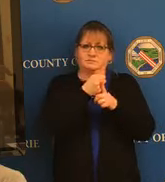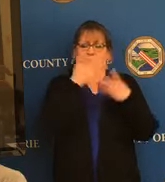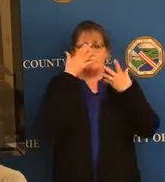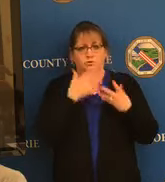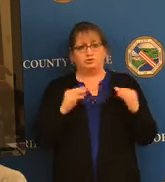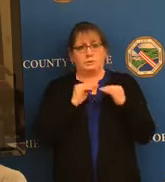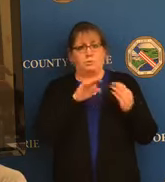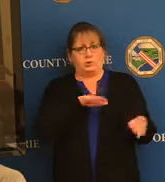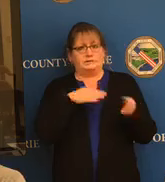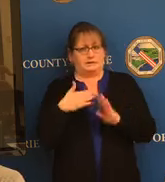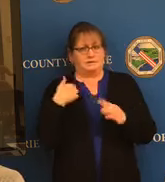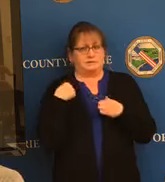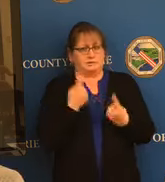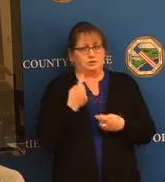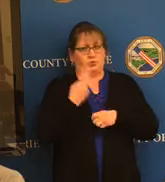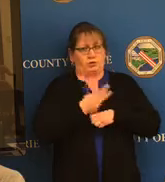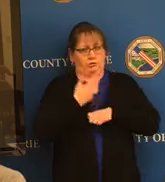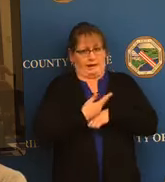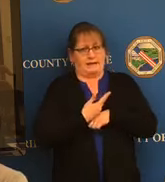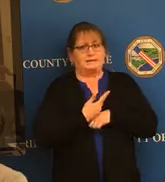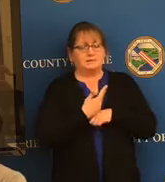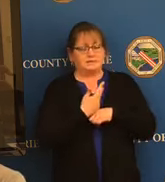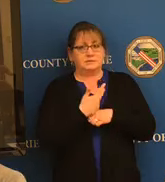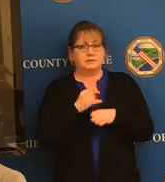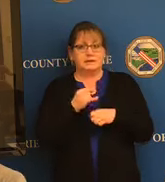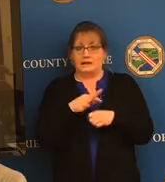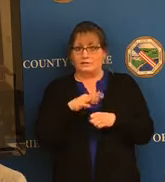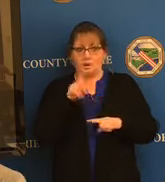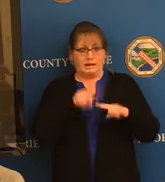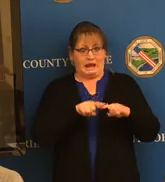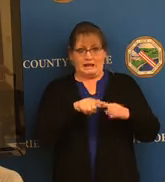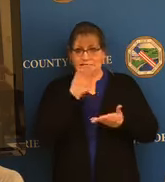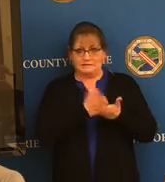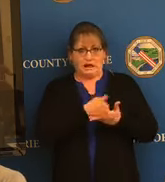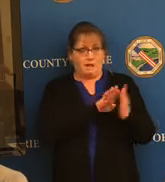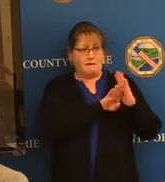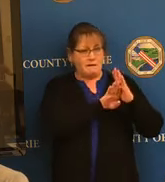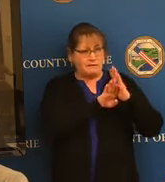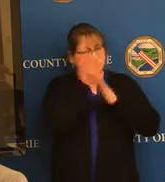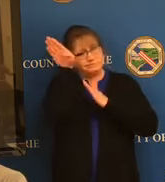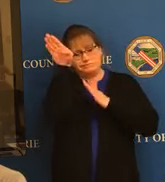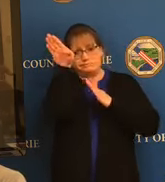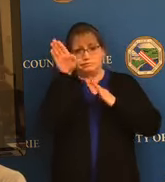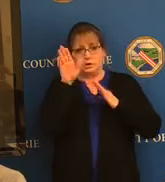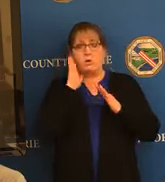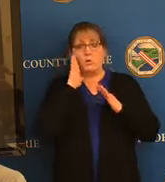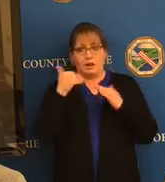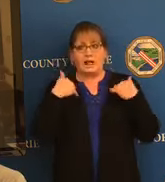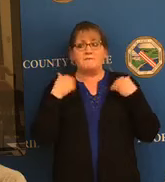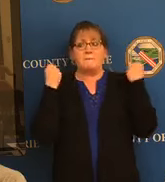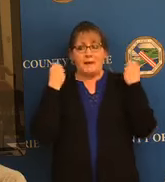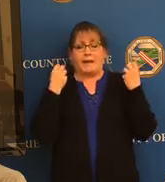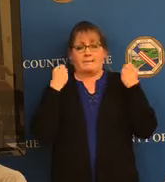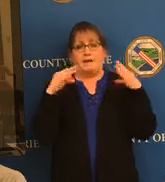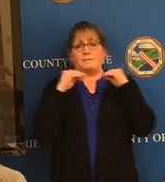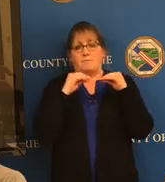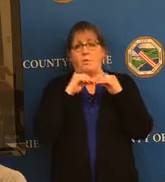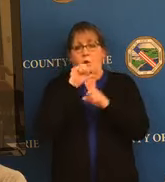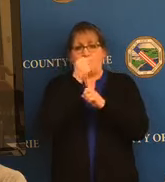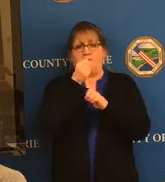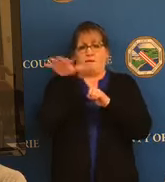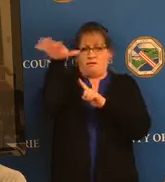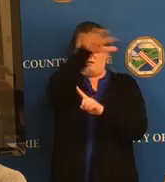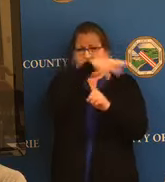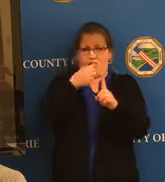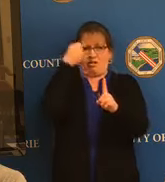in the last few days. And if we are not able to stop that case rise from shooting up, we're not only going to have many, many more cases in the community,